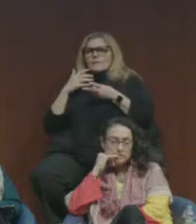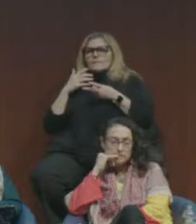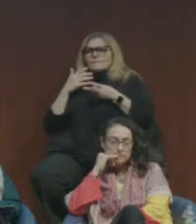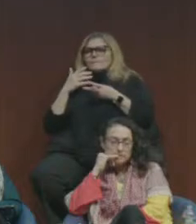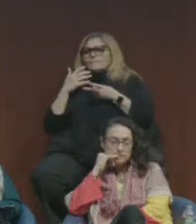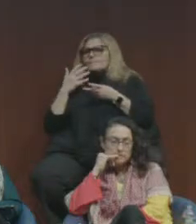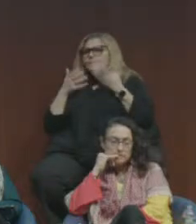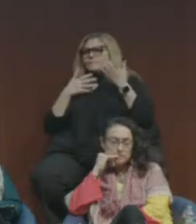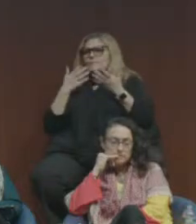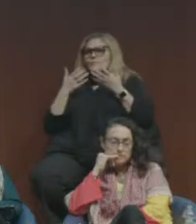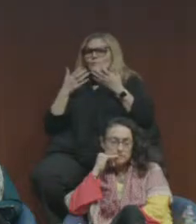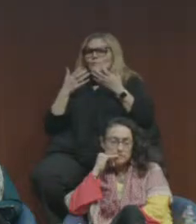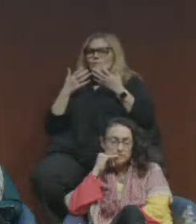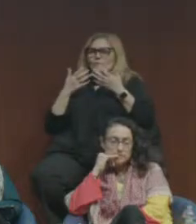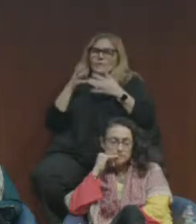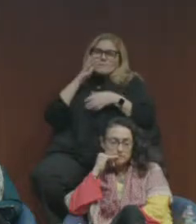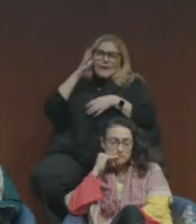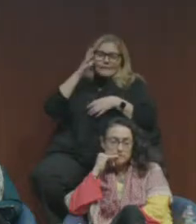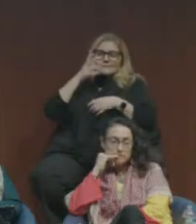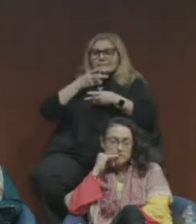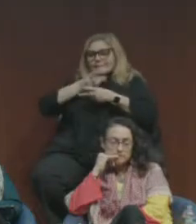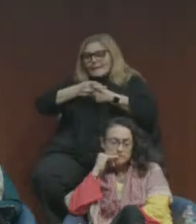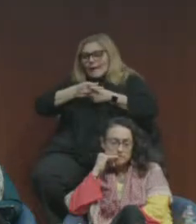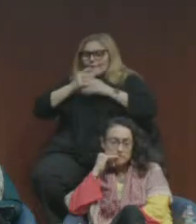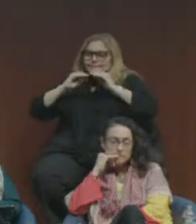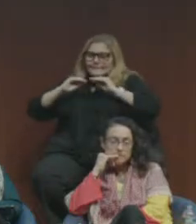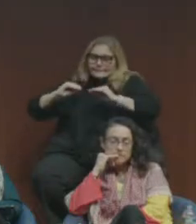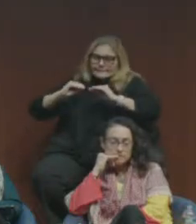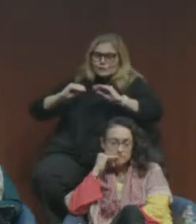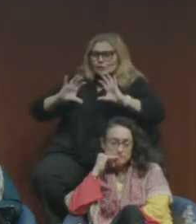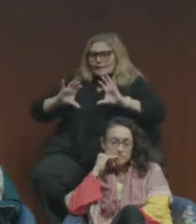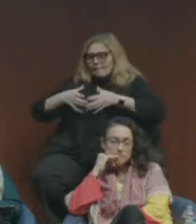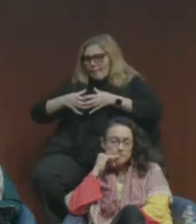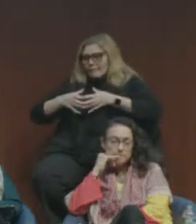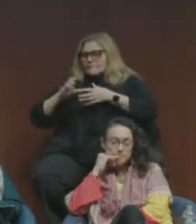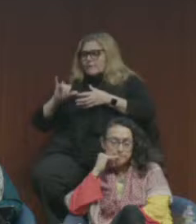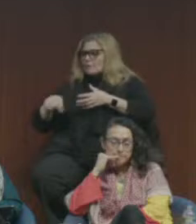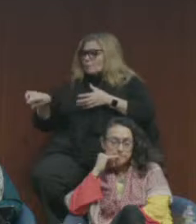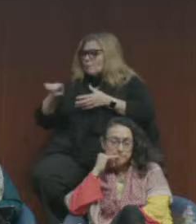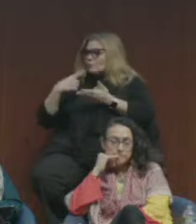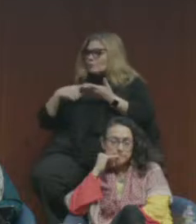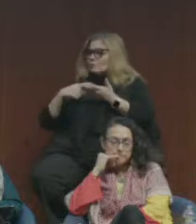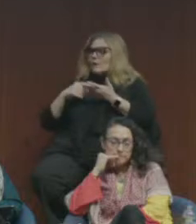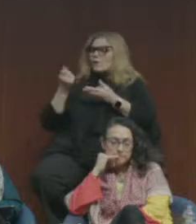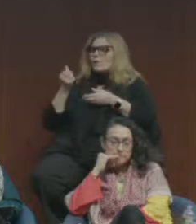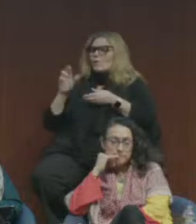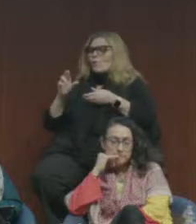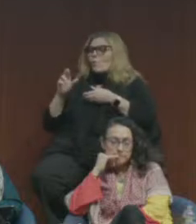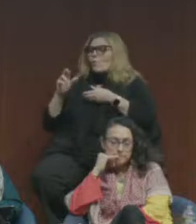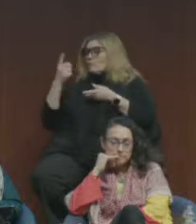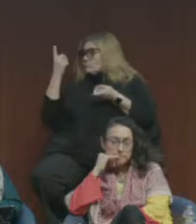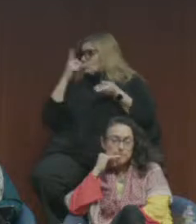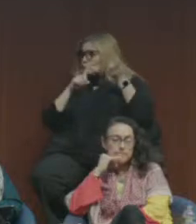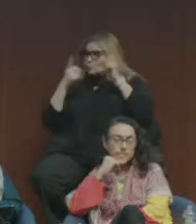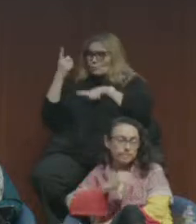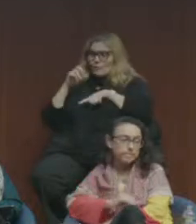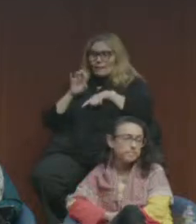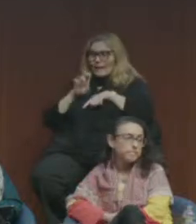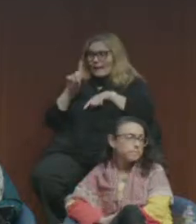through forms of parenting and care and teaching and collectivity that you all were talking about, or mutual aid,